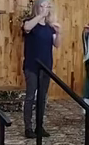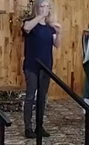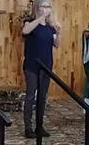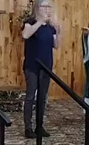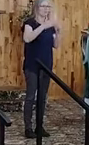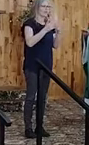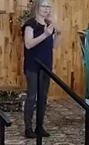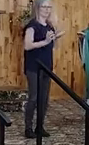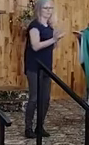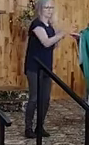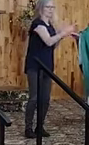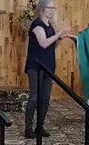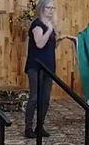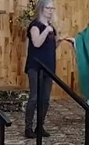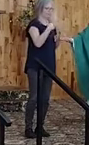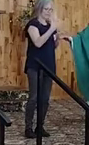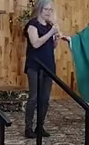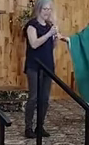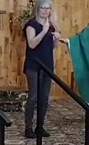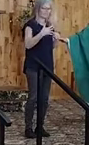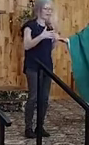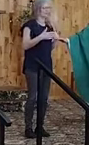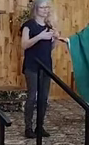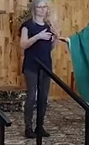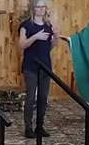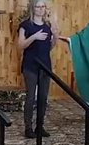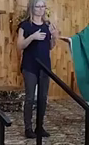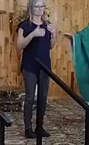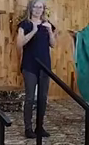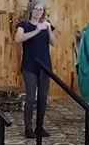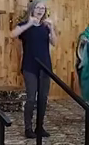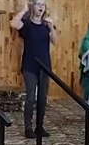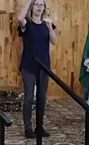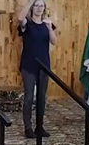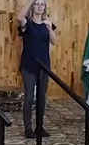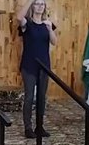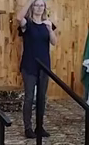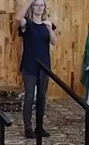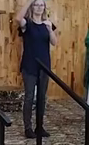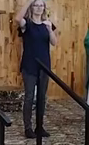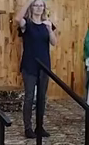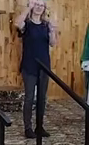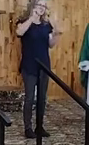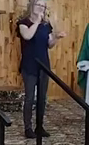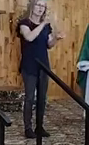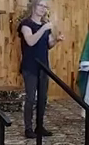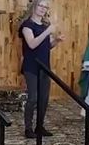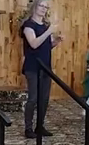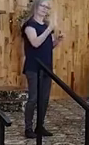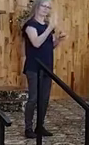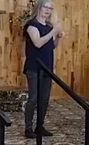get for doing so with our loved ones. It has to go beyond that. So